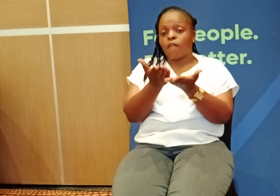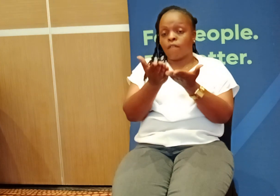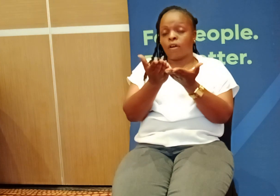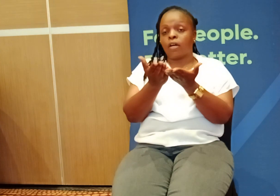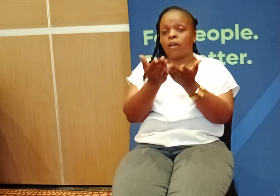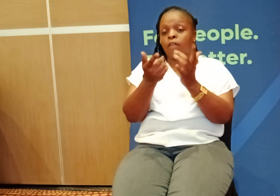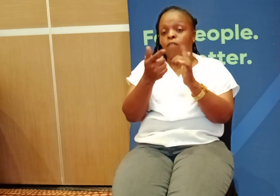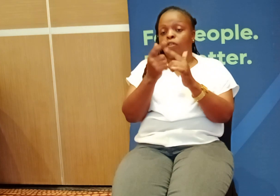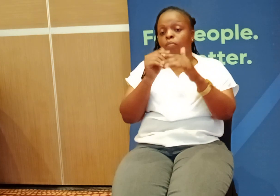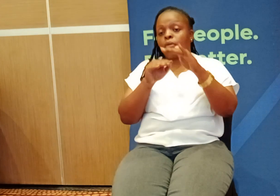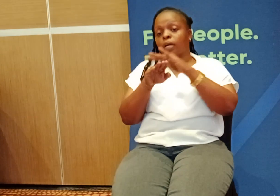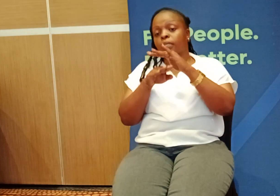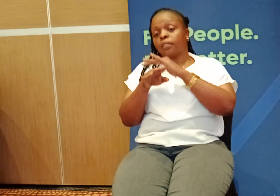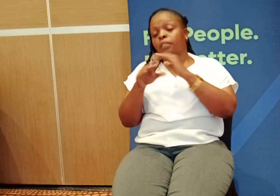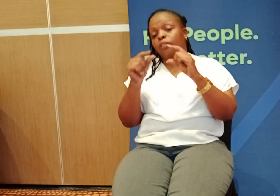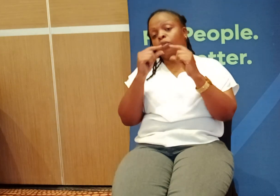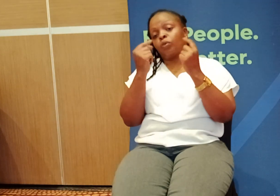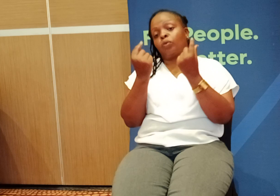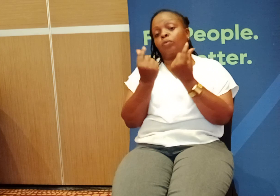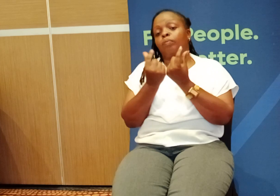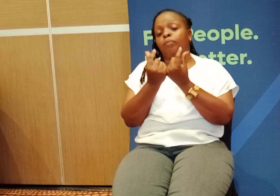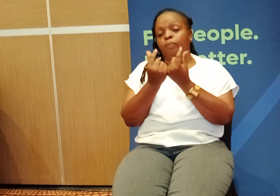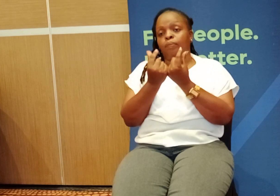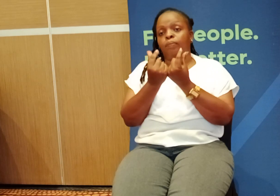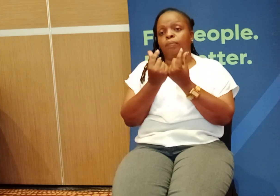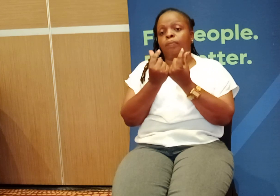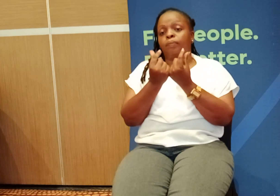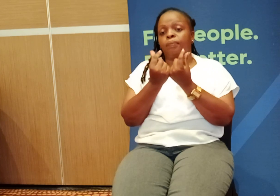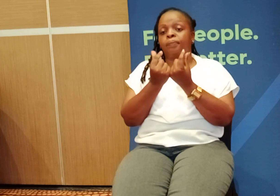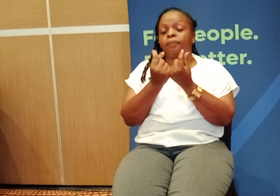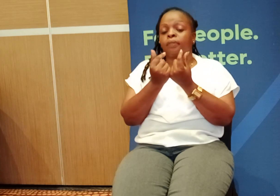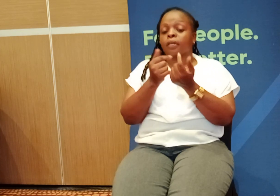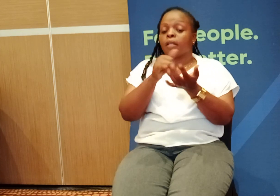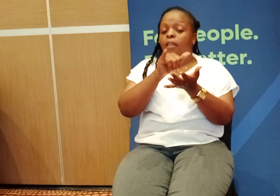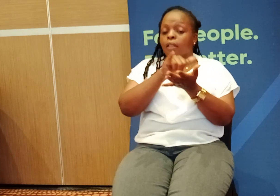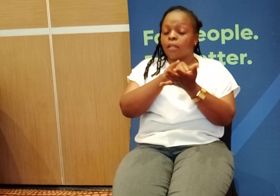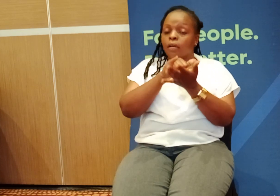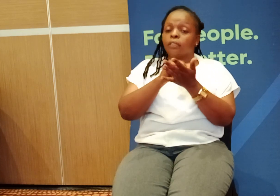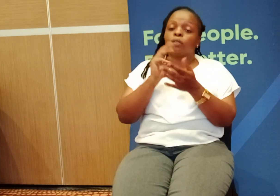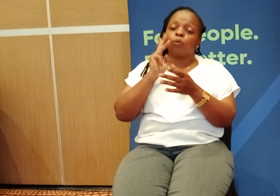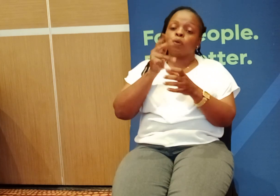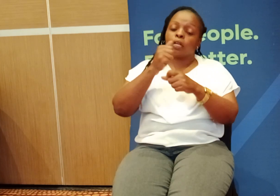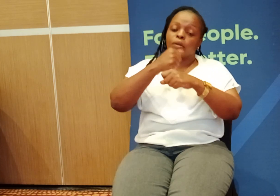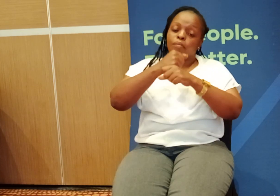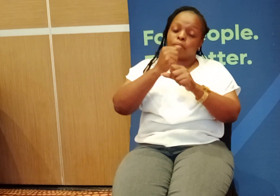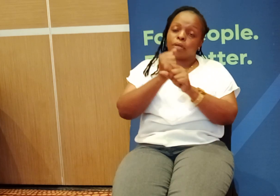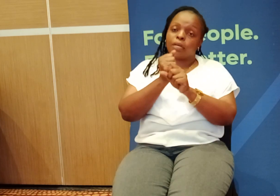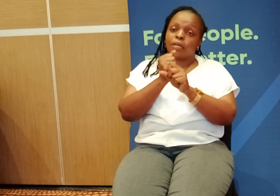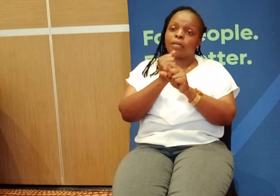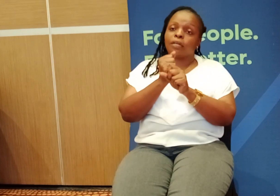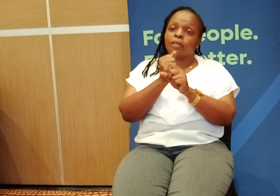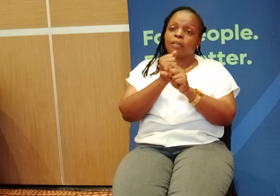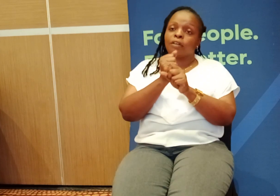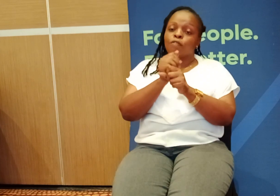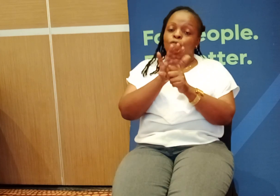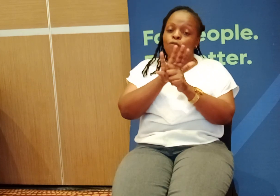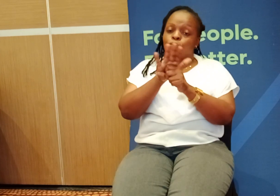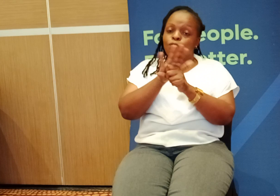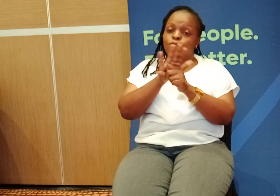from Access Group, and that we will make formal, or have made it